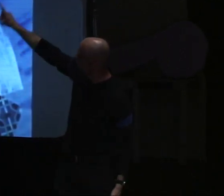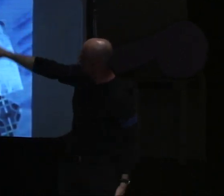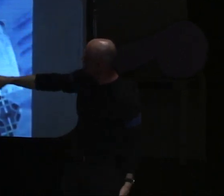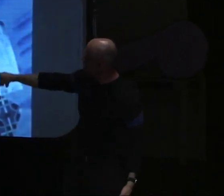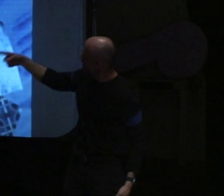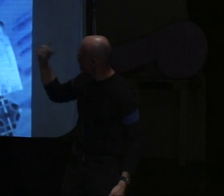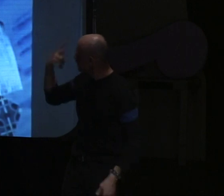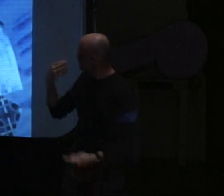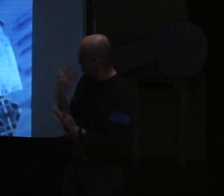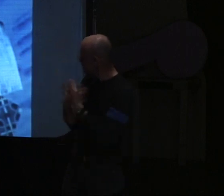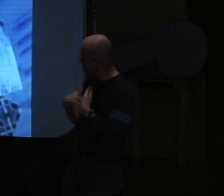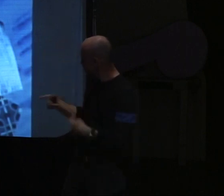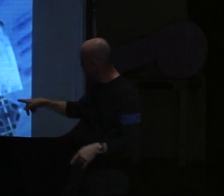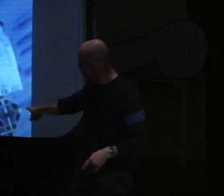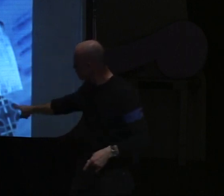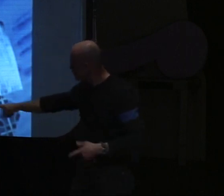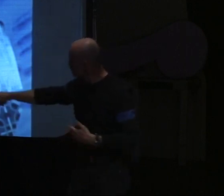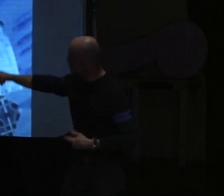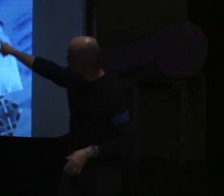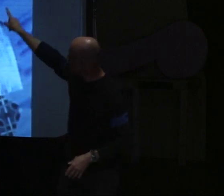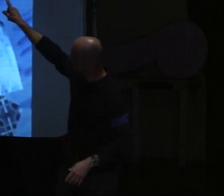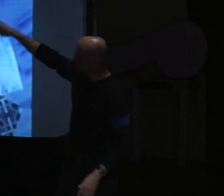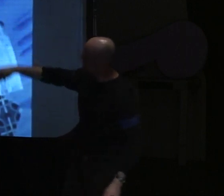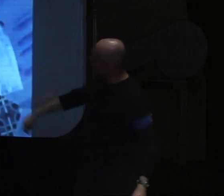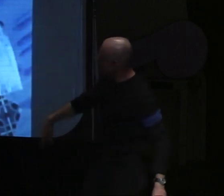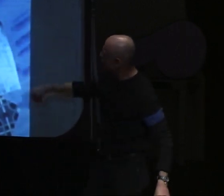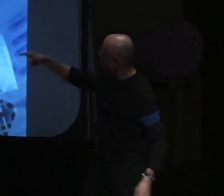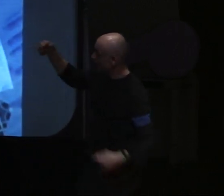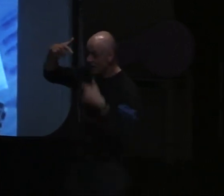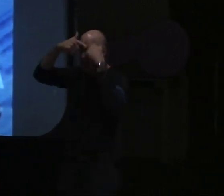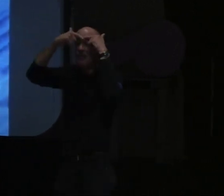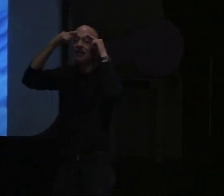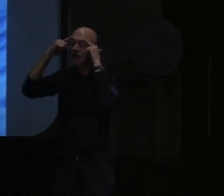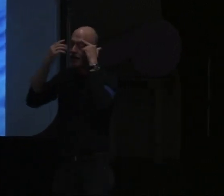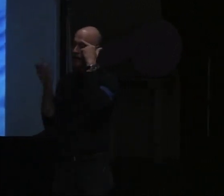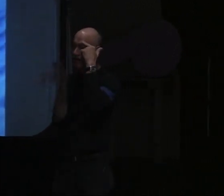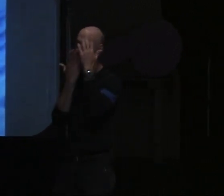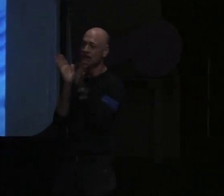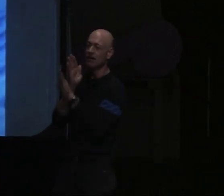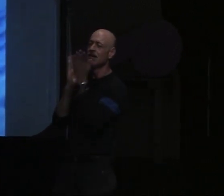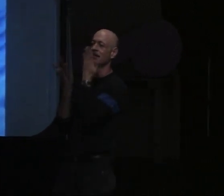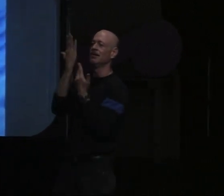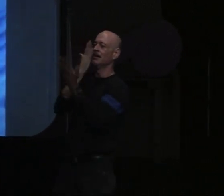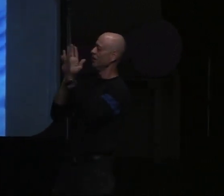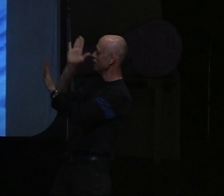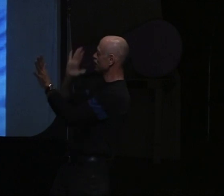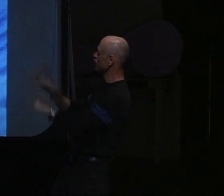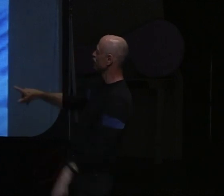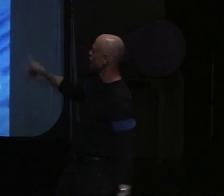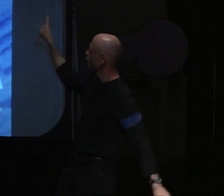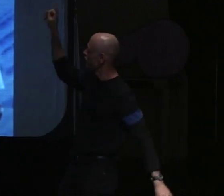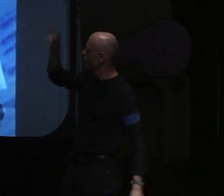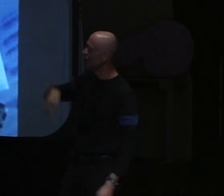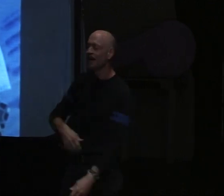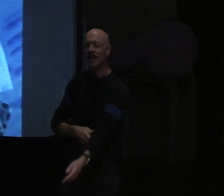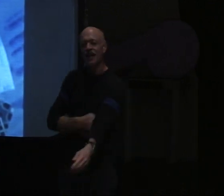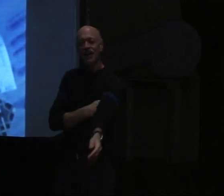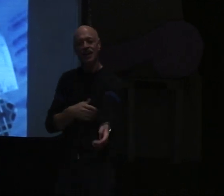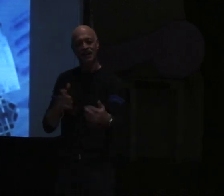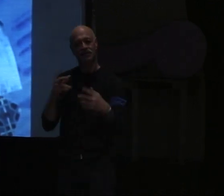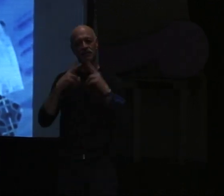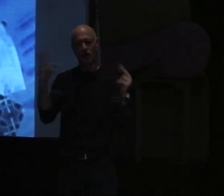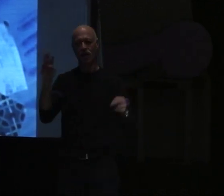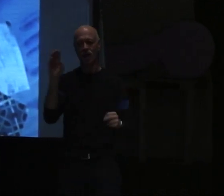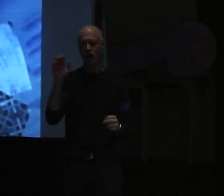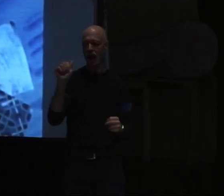him. And he had purple clothes. And so again, I've got things sort of cut